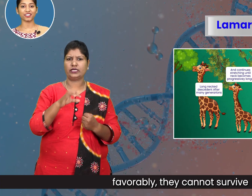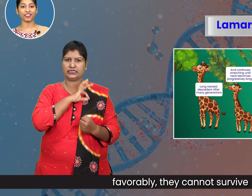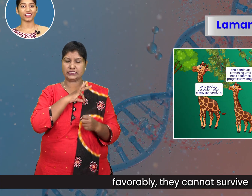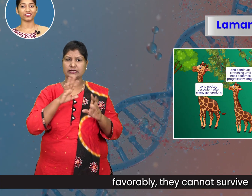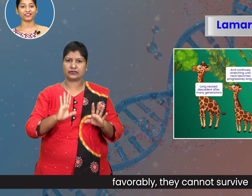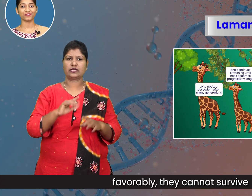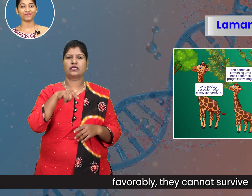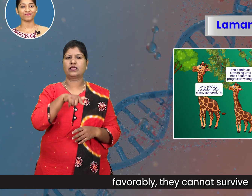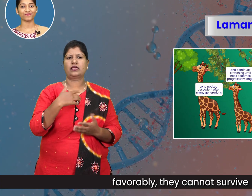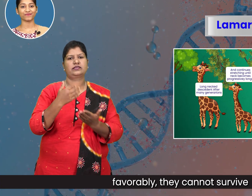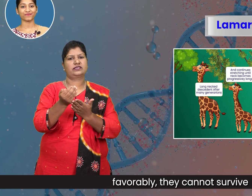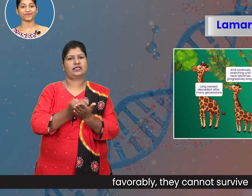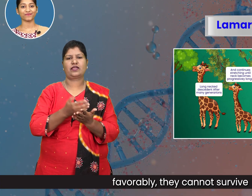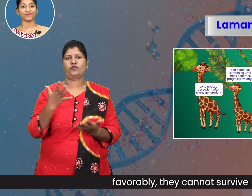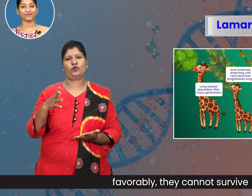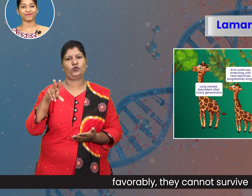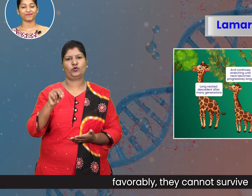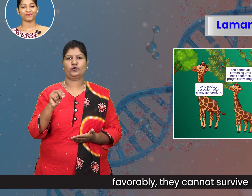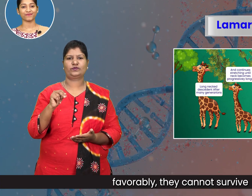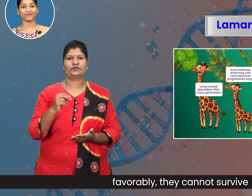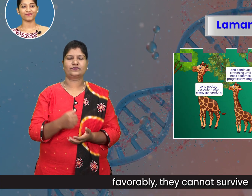cannot survive.